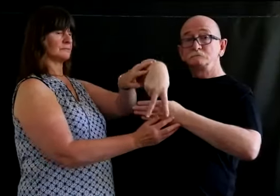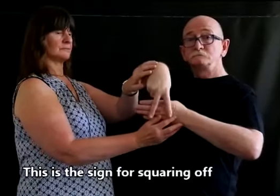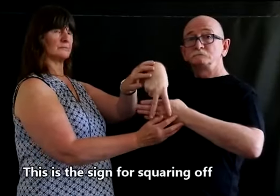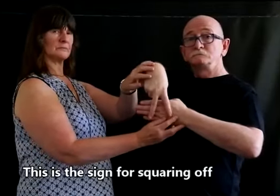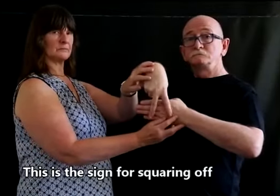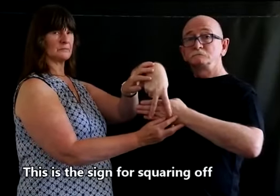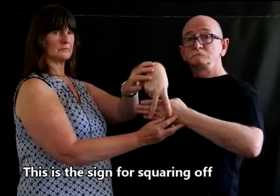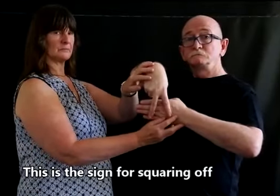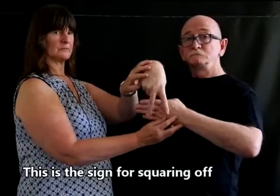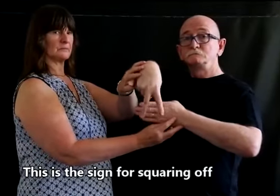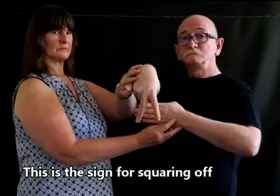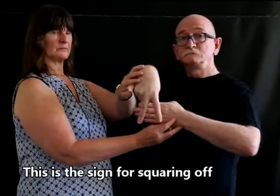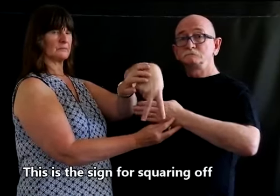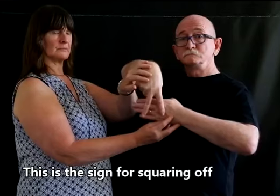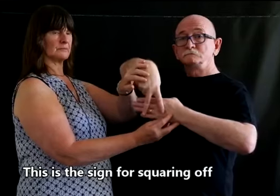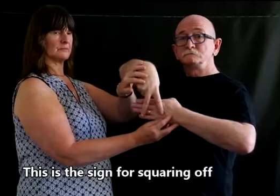This is the sign for squaring off.